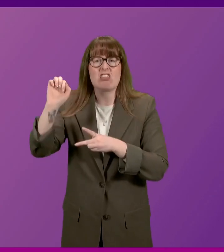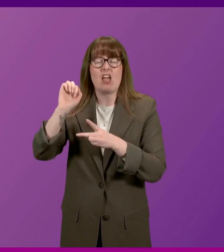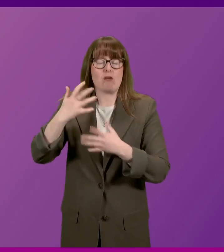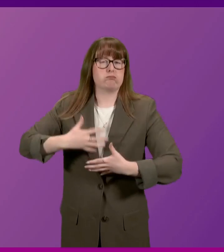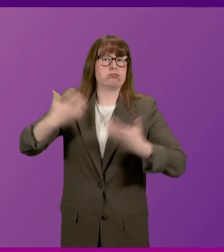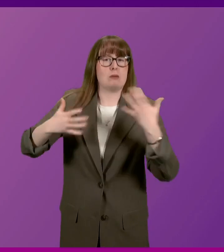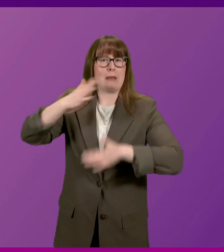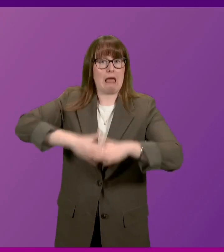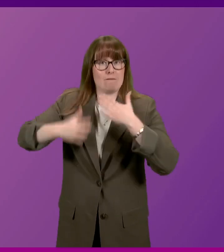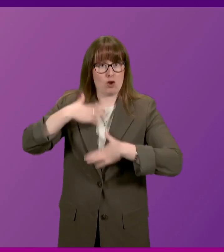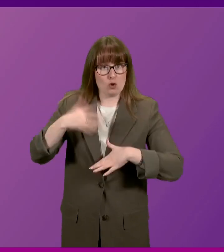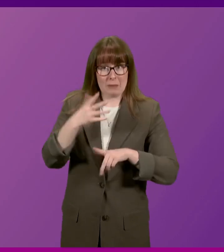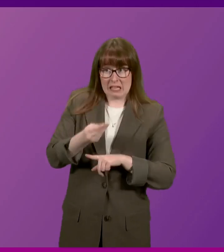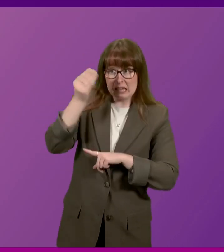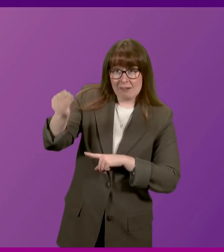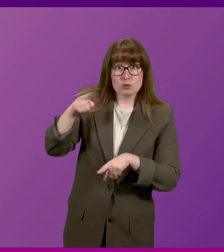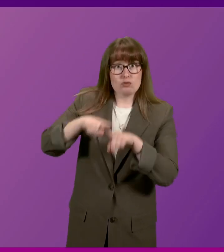behaviour?